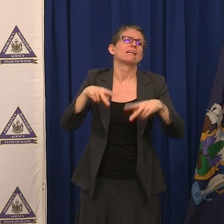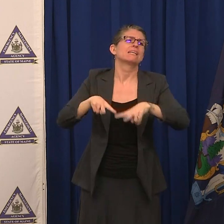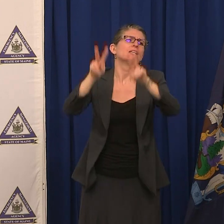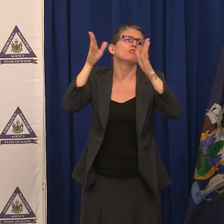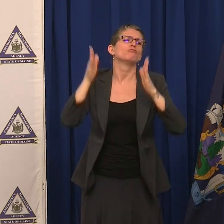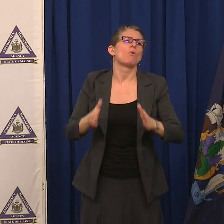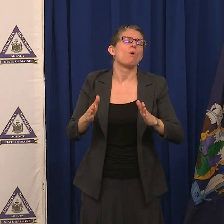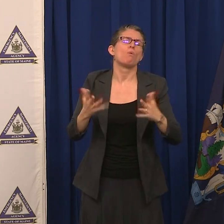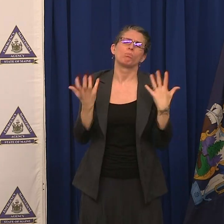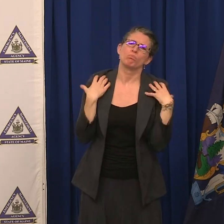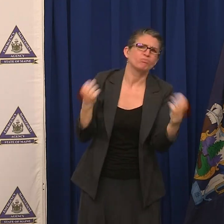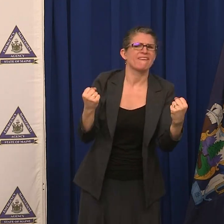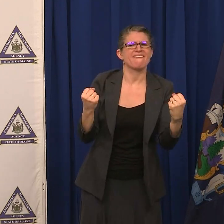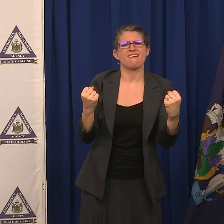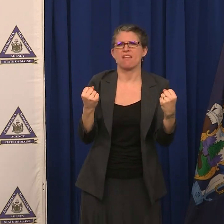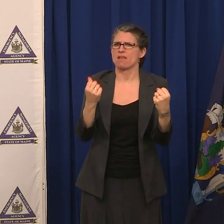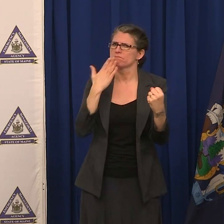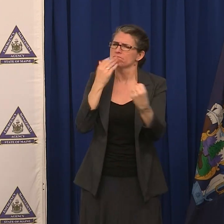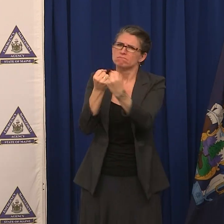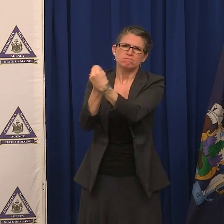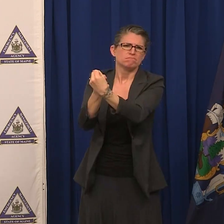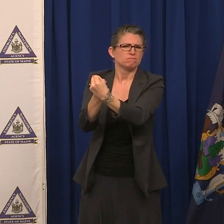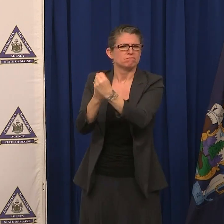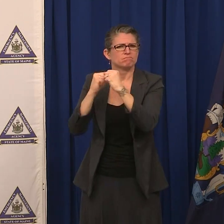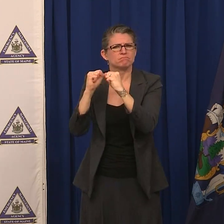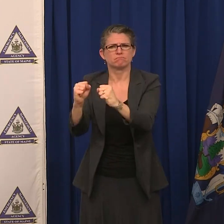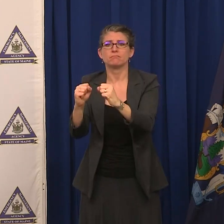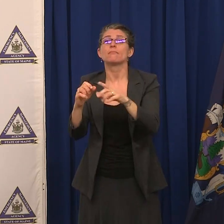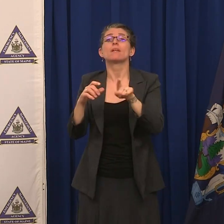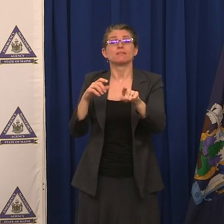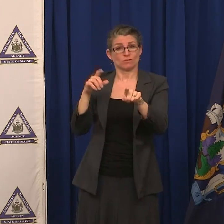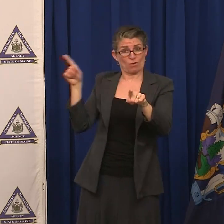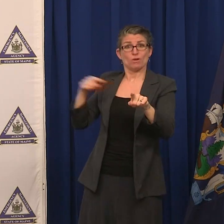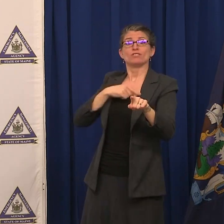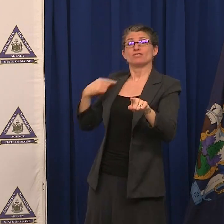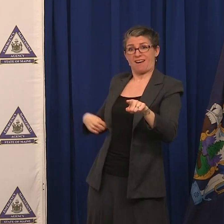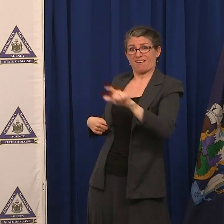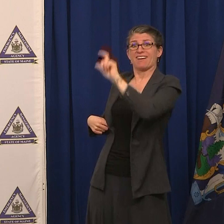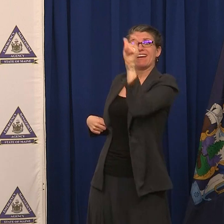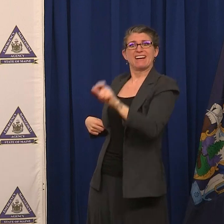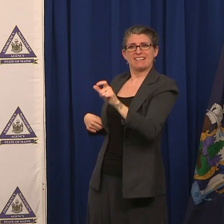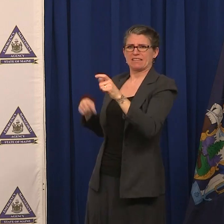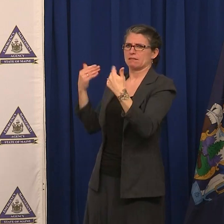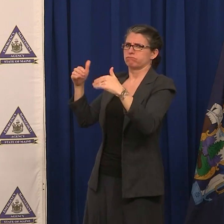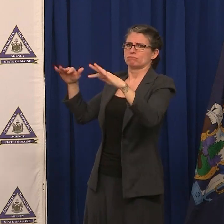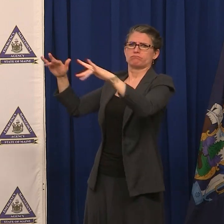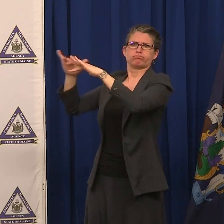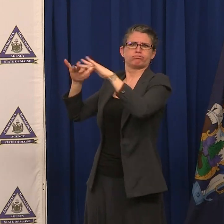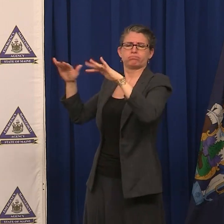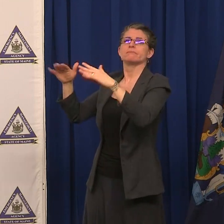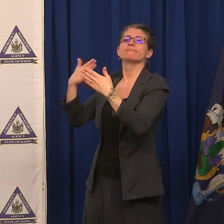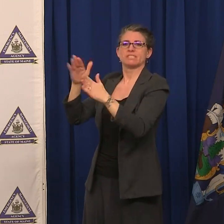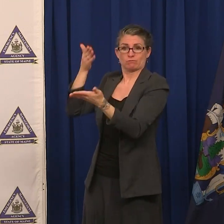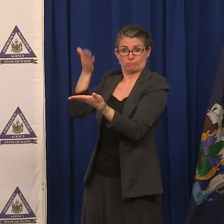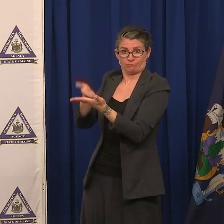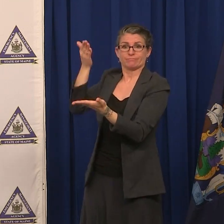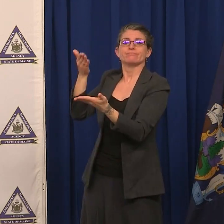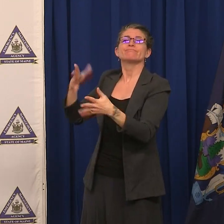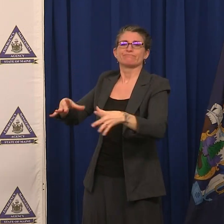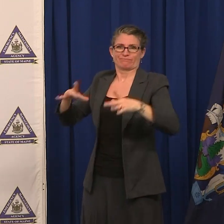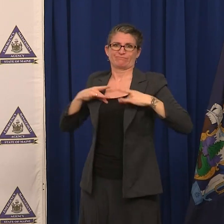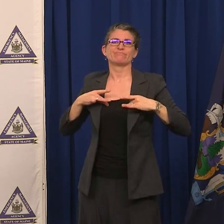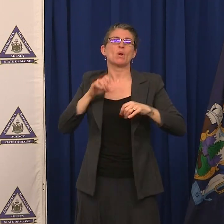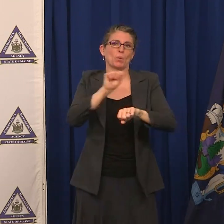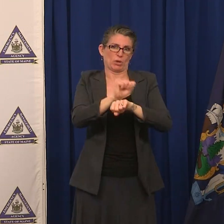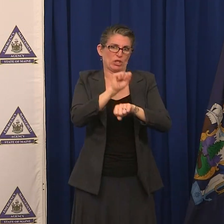on healthcare workers and direct care workers of all types across the state. Kevin? I want to go back to